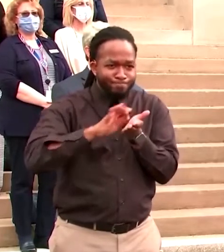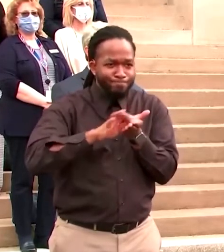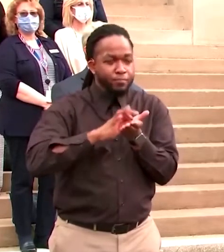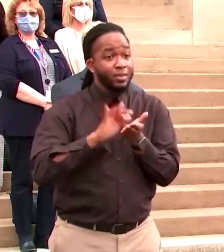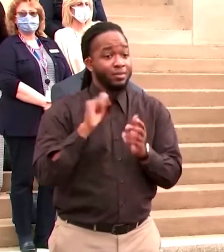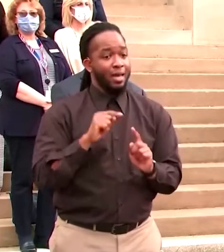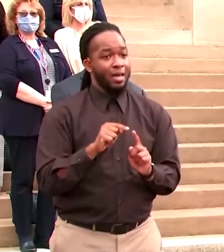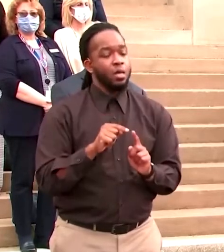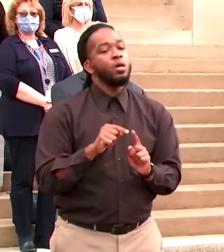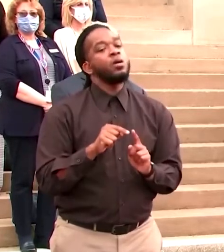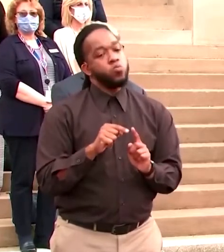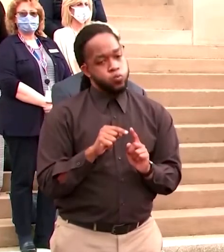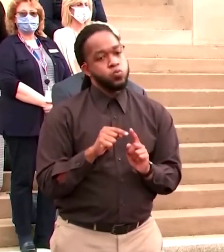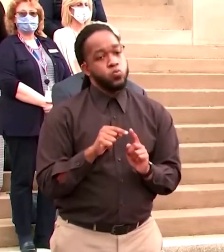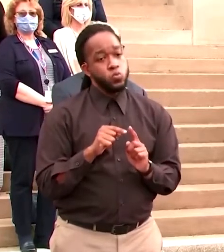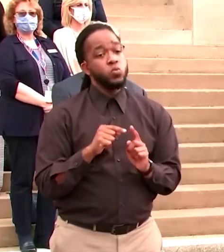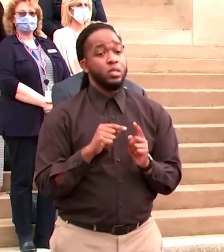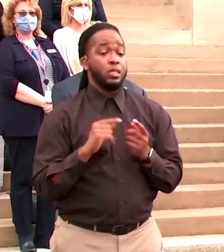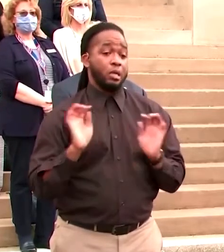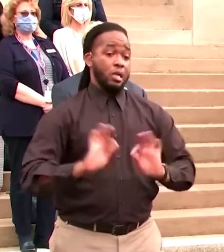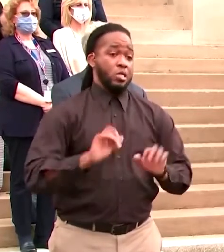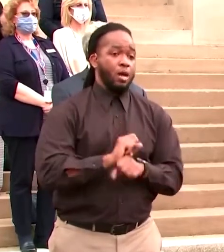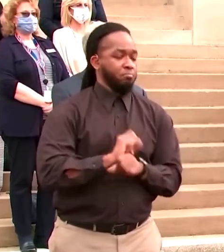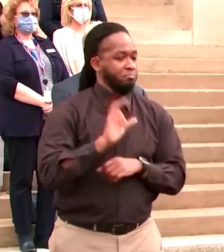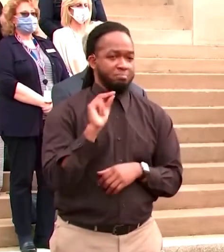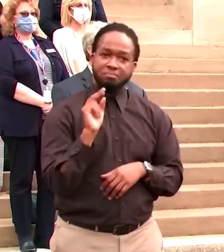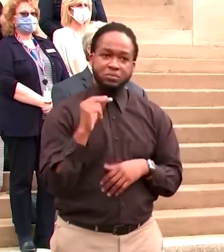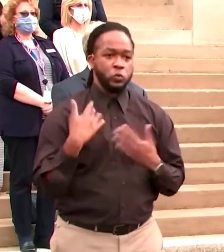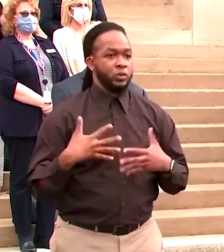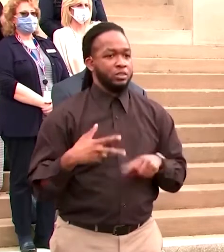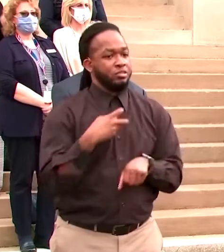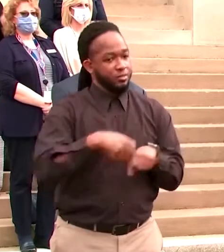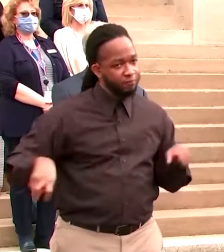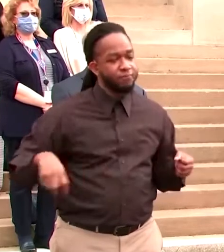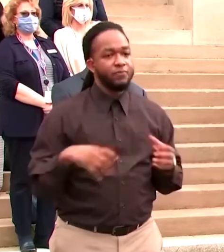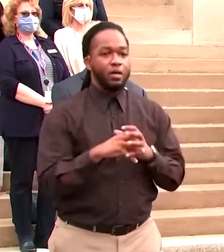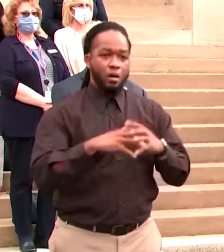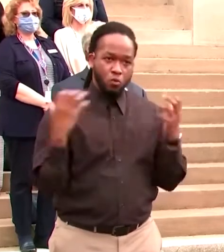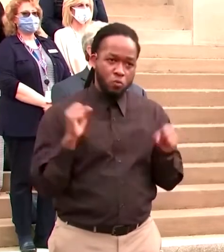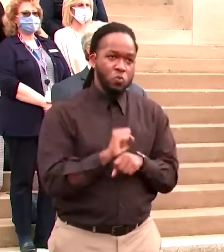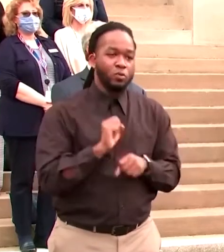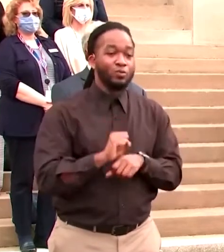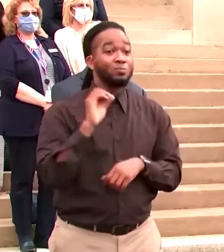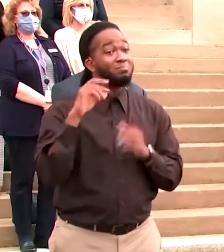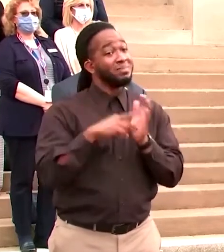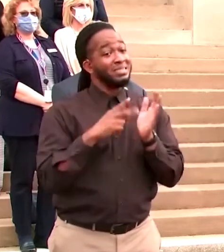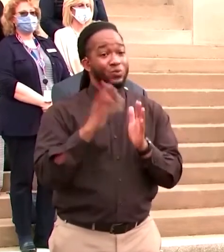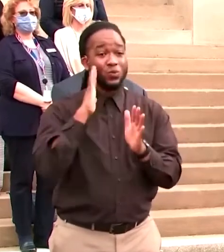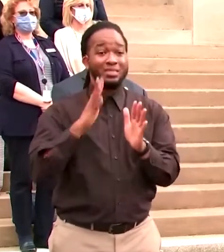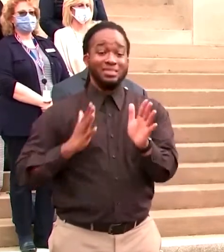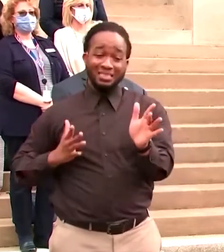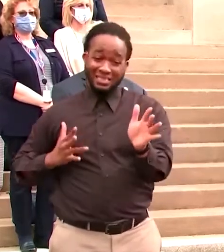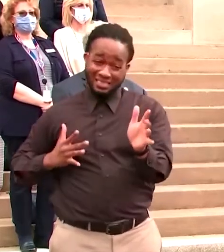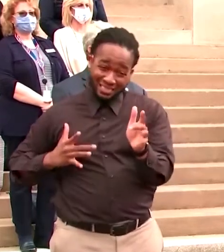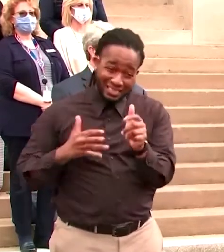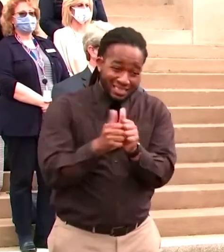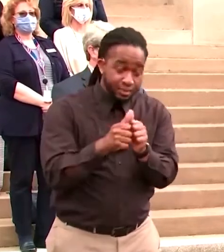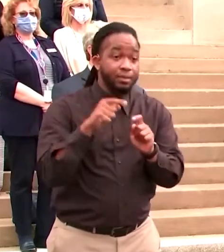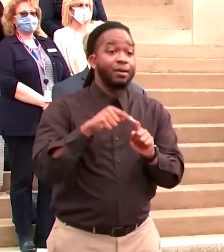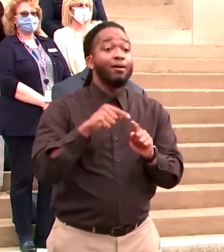we will work with the counties to get this done in time for our state certification. Many of these workers will be working plenty of